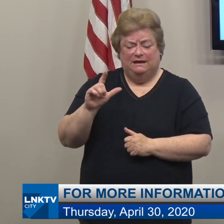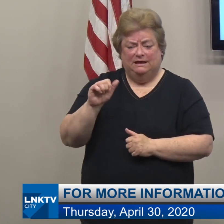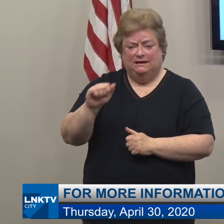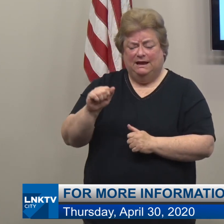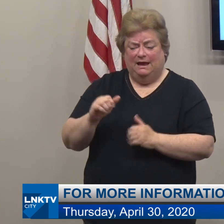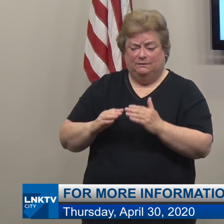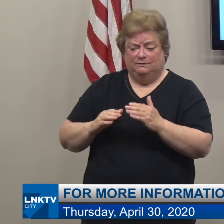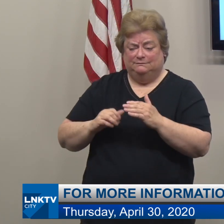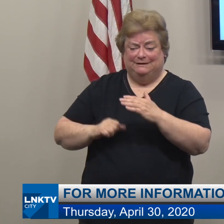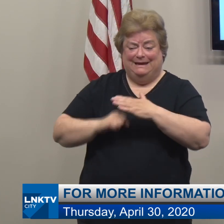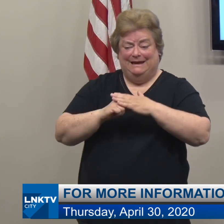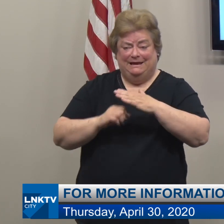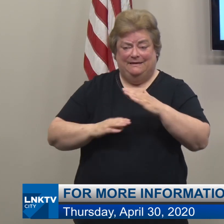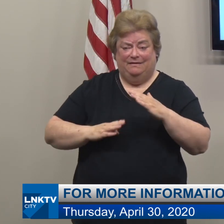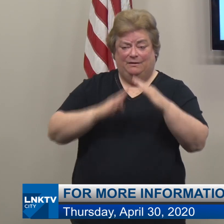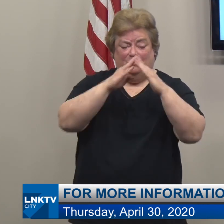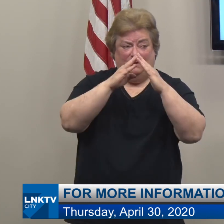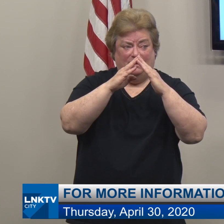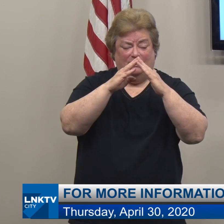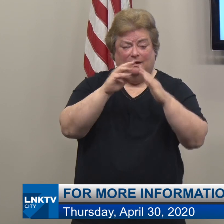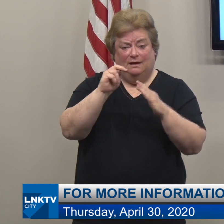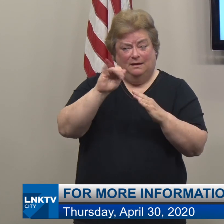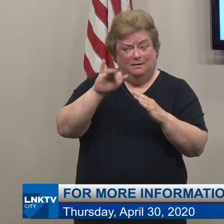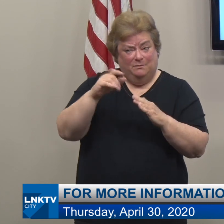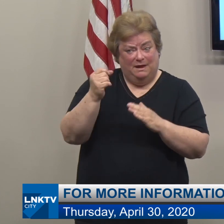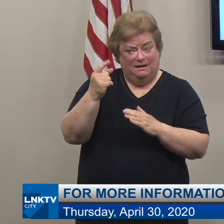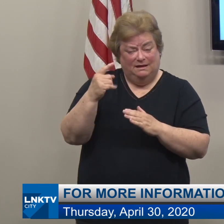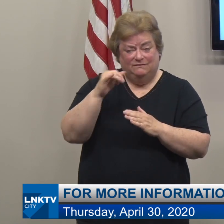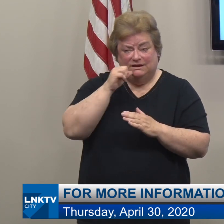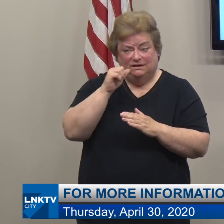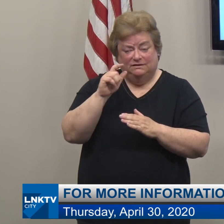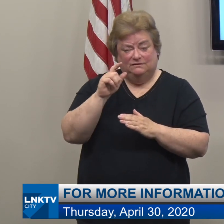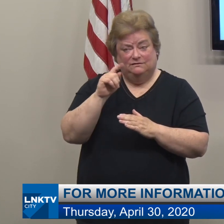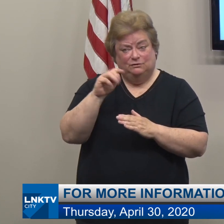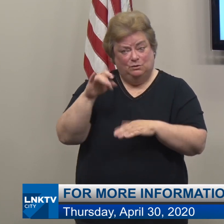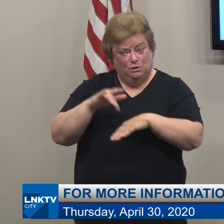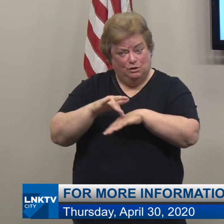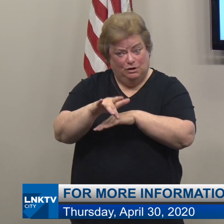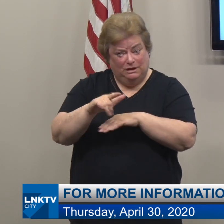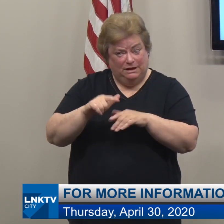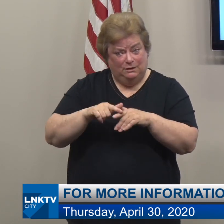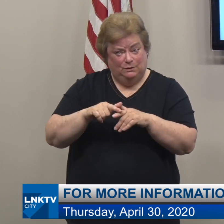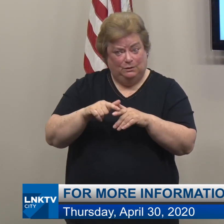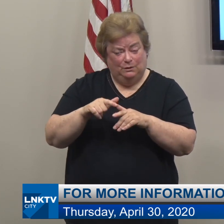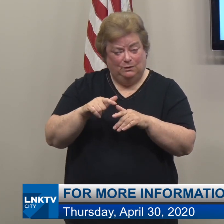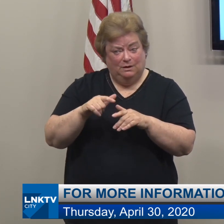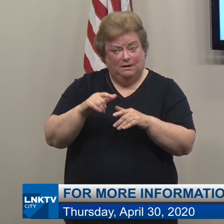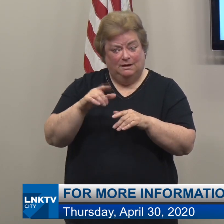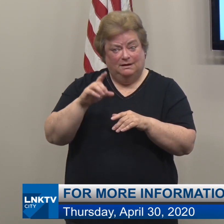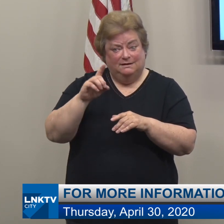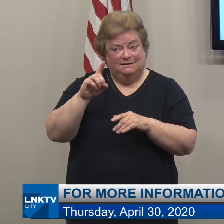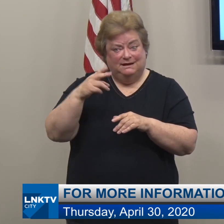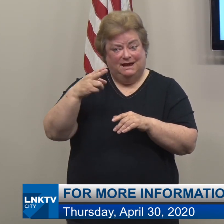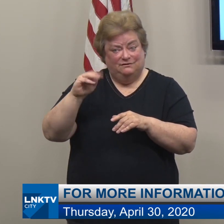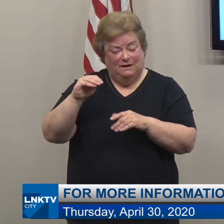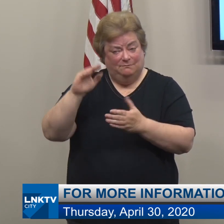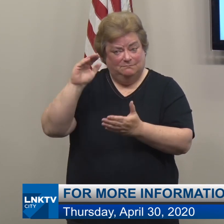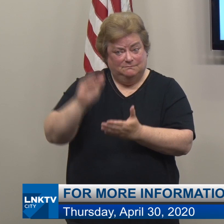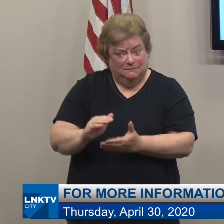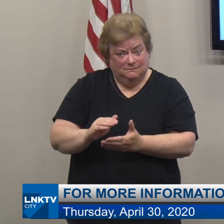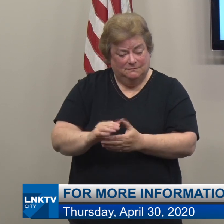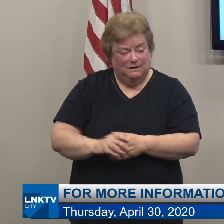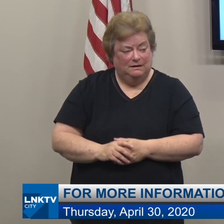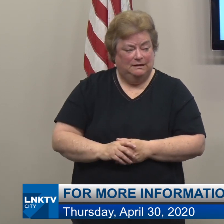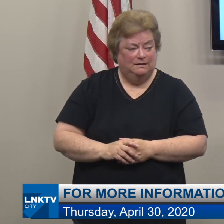its peak now, is May 11th too soon to ease the DHM for Lincoln and Lancaster? I think